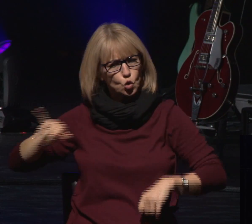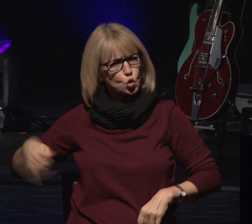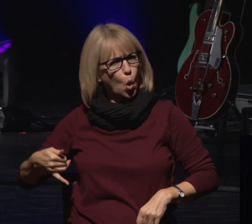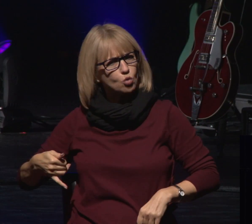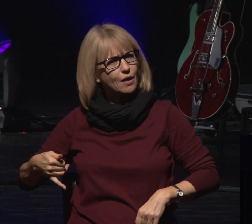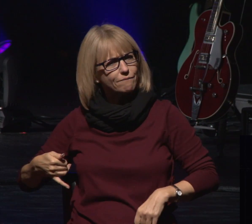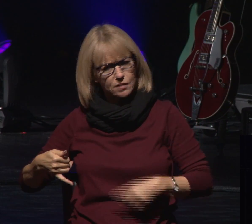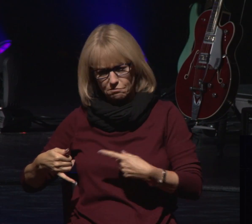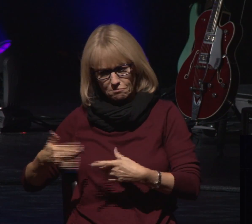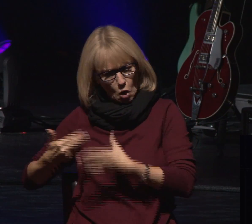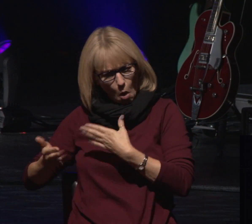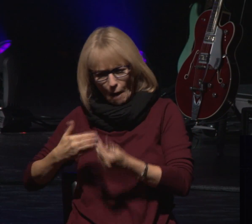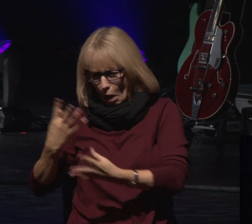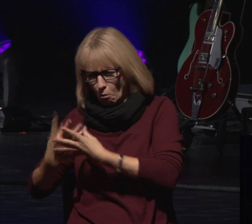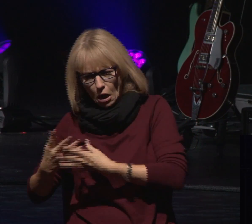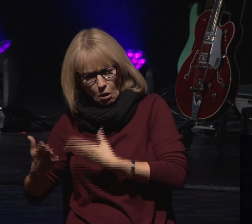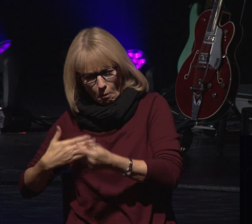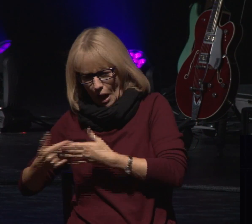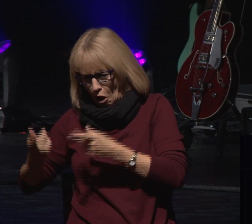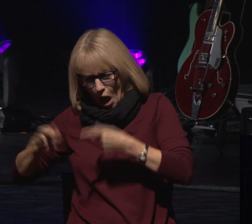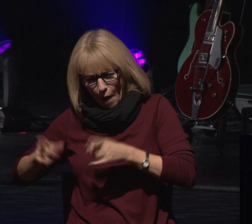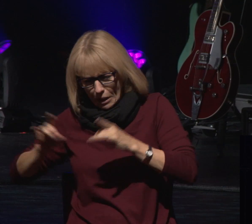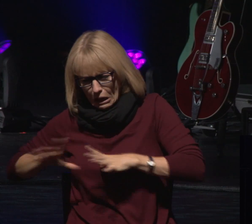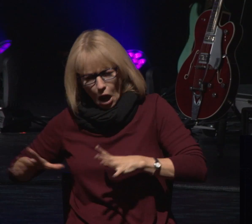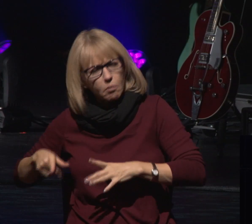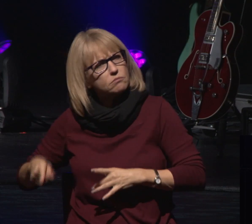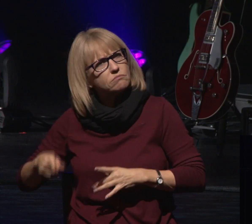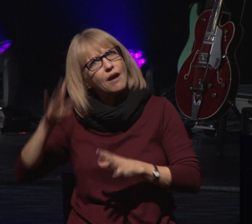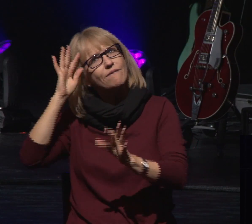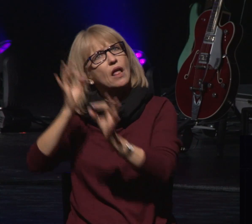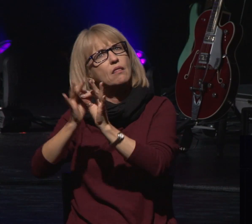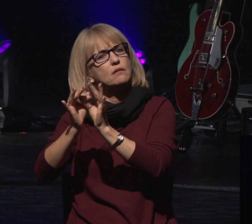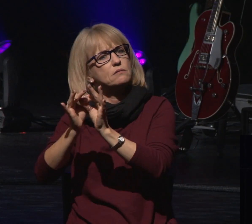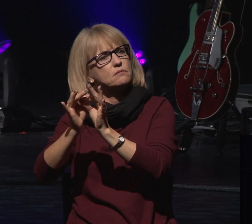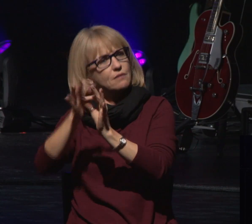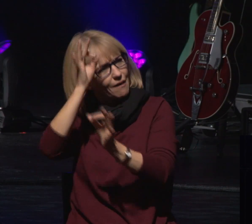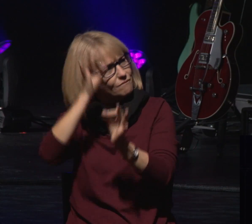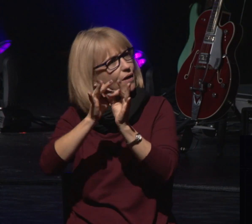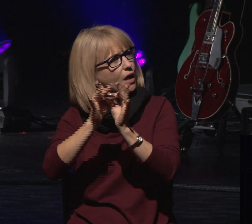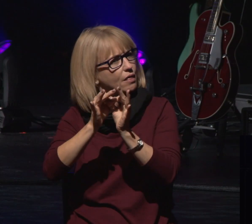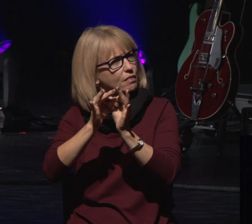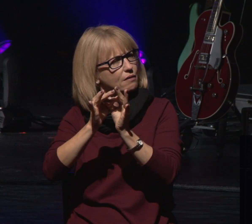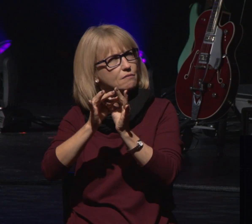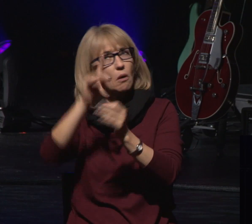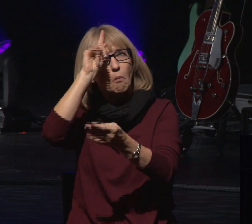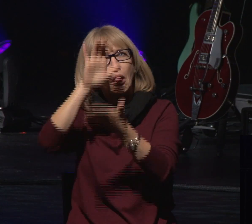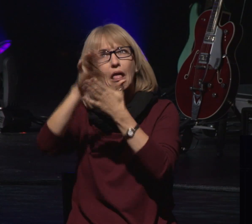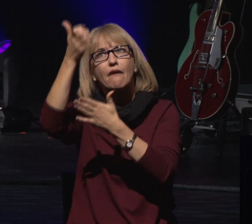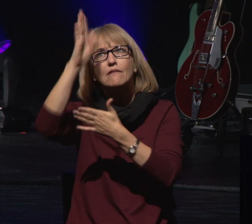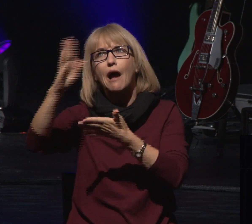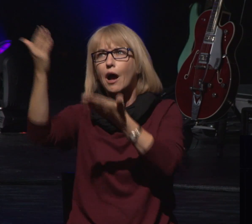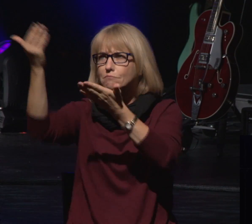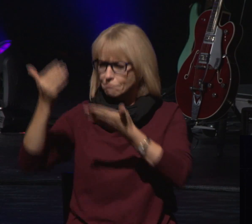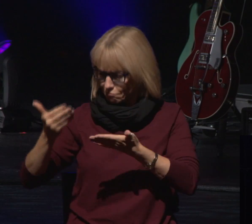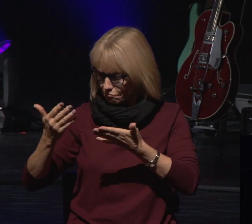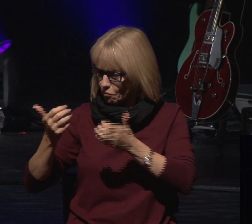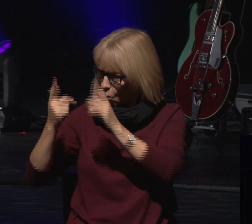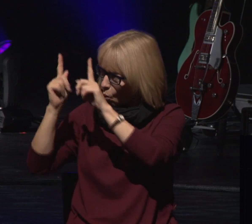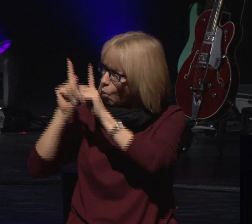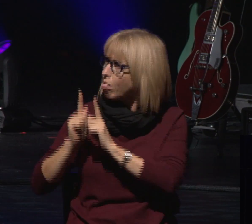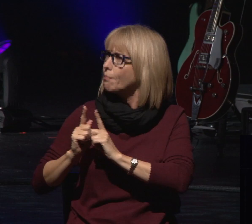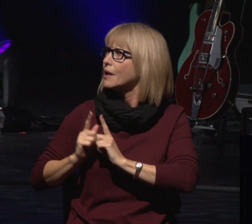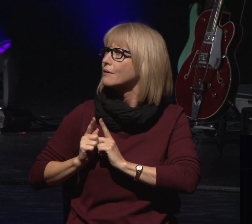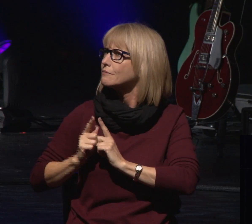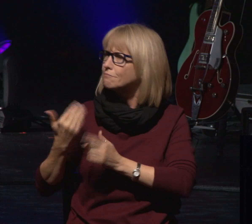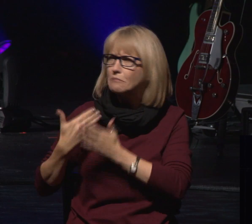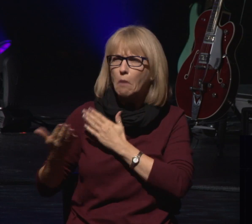bitter? It's because of his faith. Because he believed God was with him no matter what. And he understands that